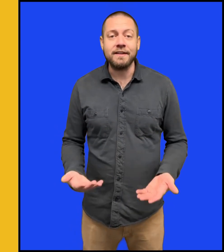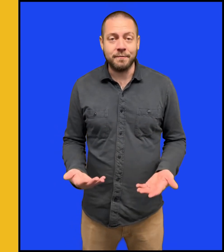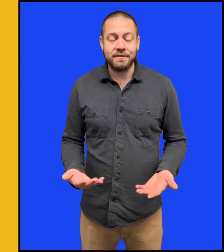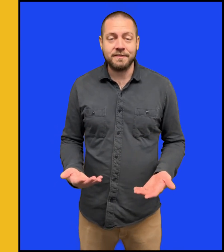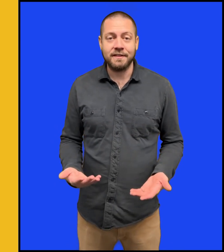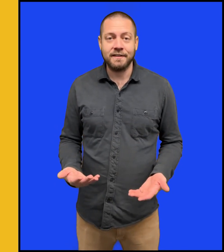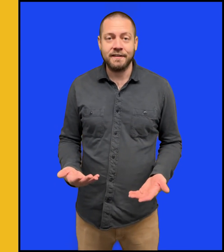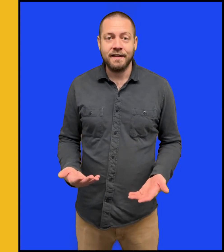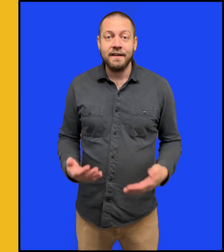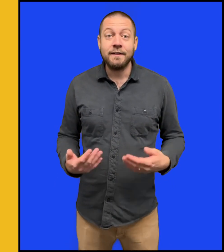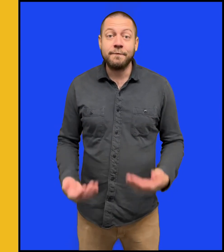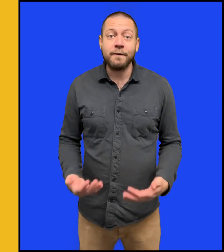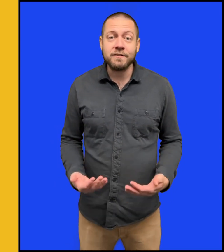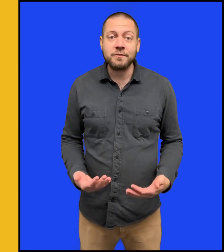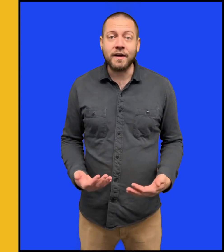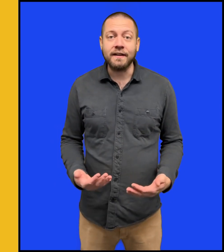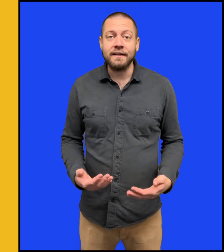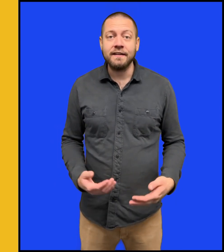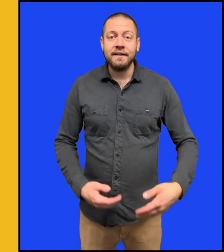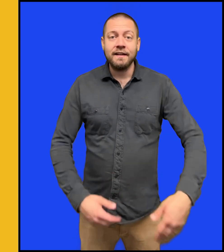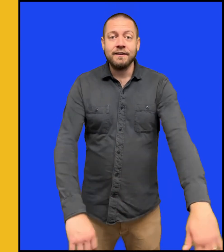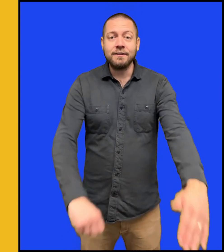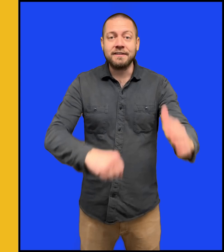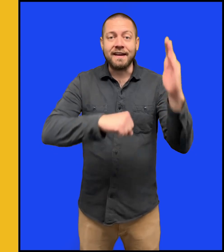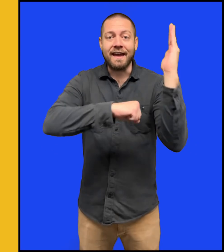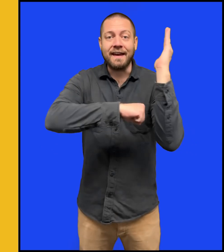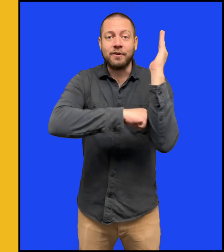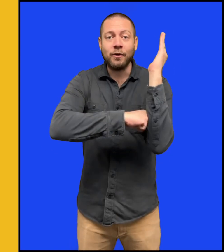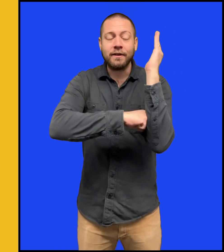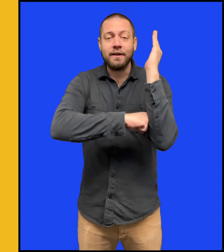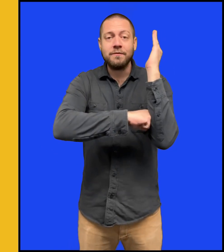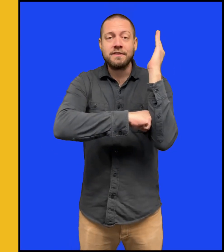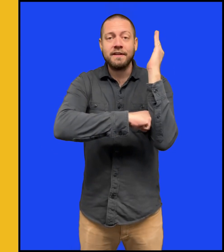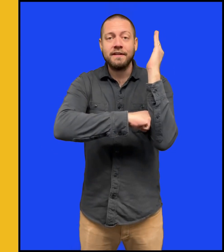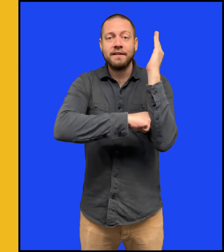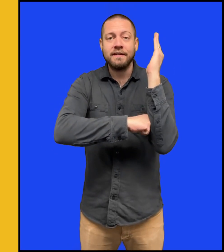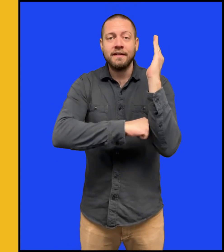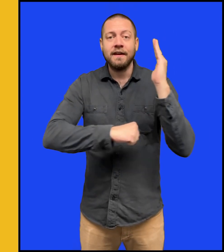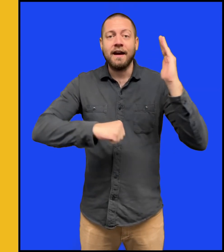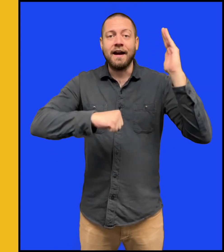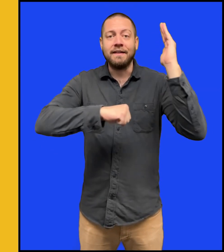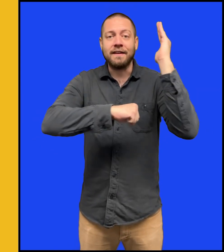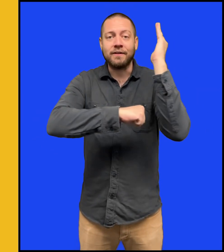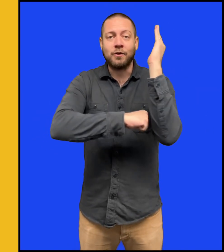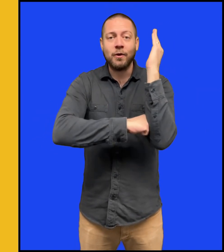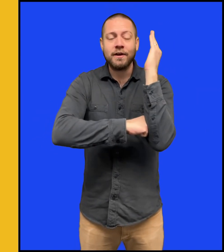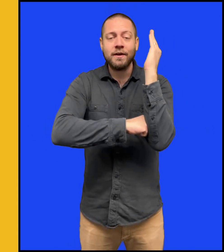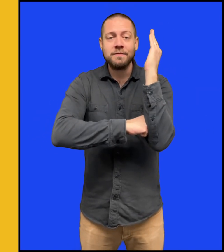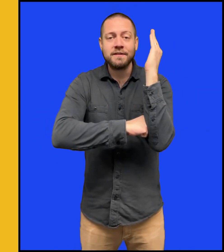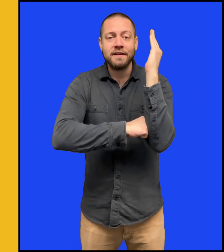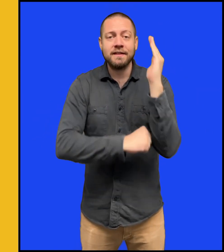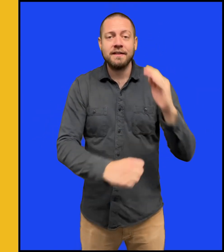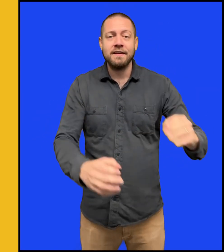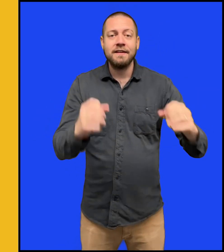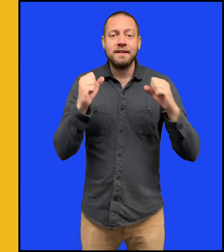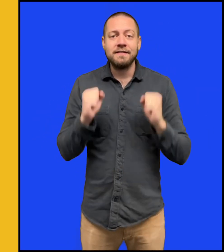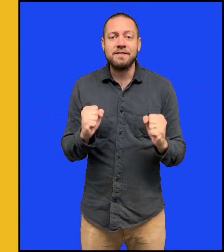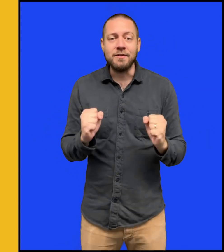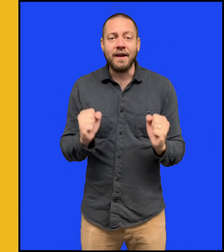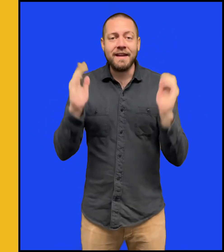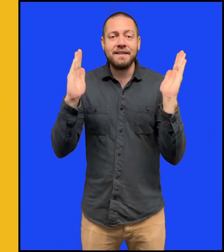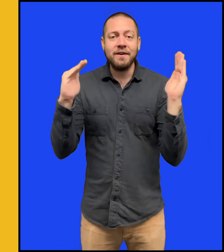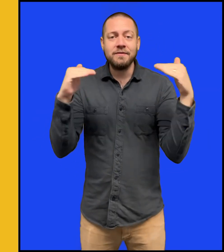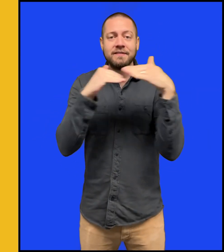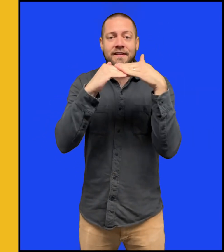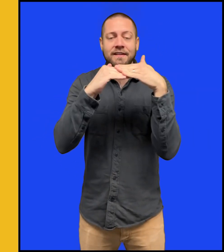different rhythms. The first one looks like a quarter note, another quarter note,